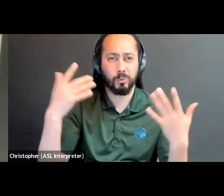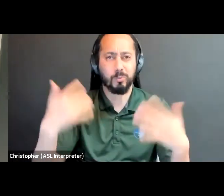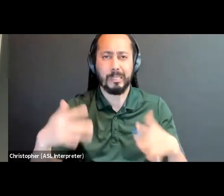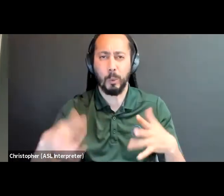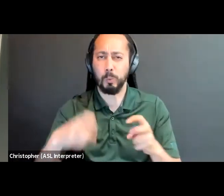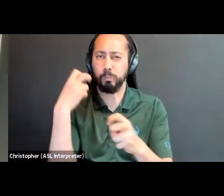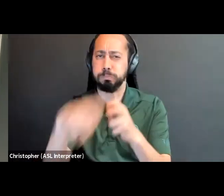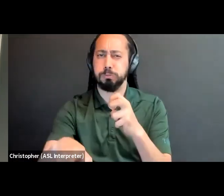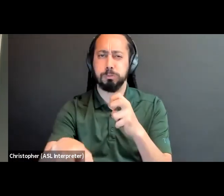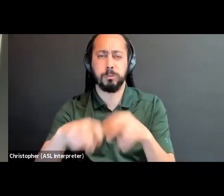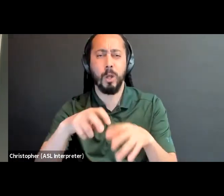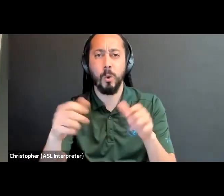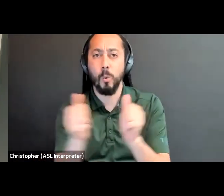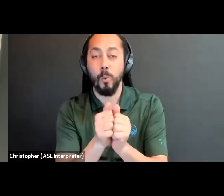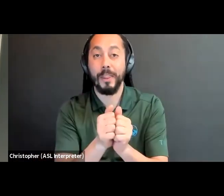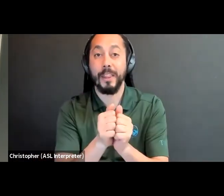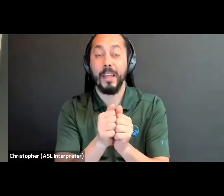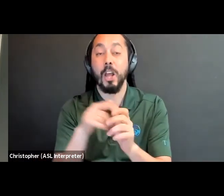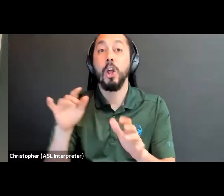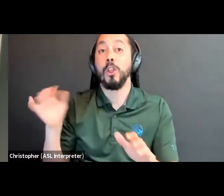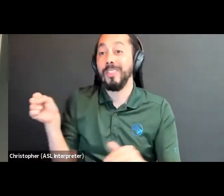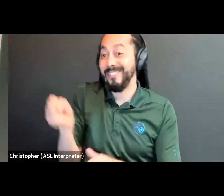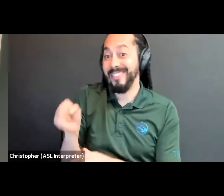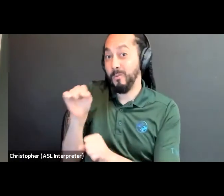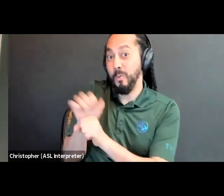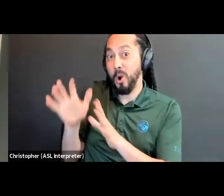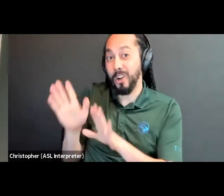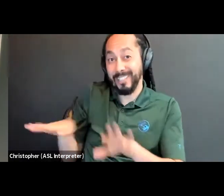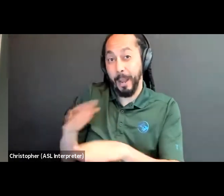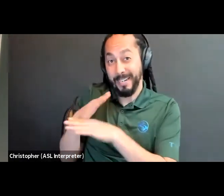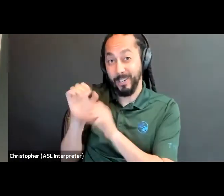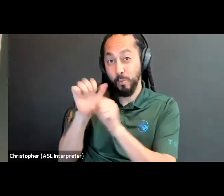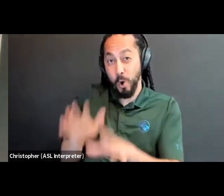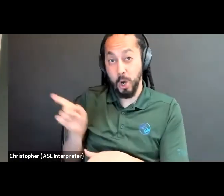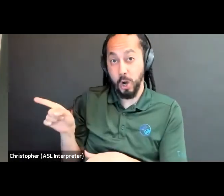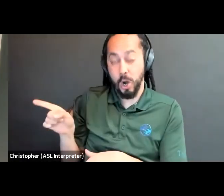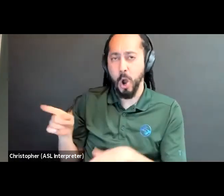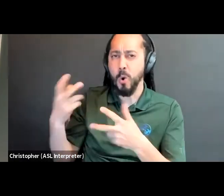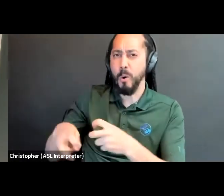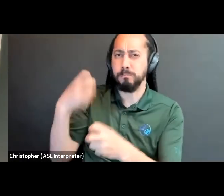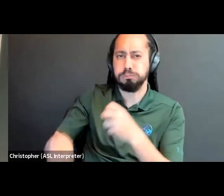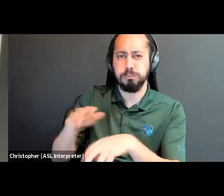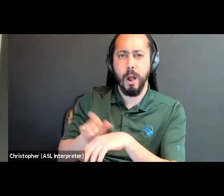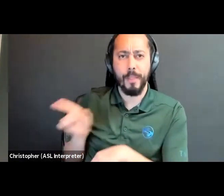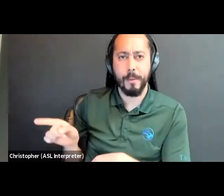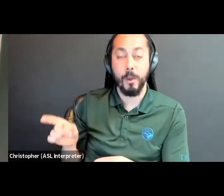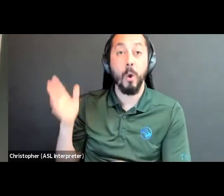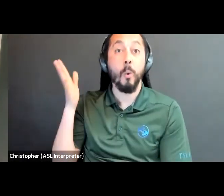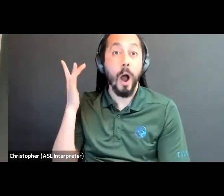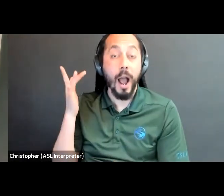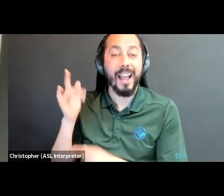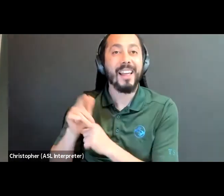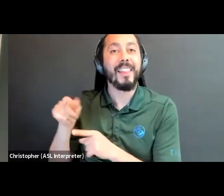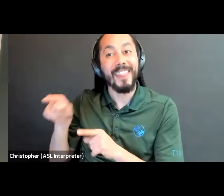with the child protection worker in the case, because the child protection worker still asked for contact to